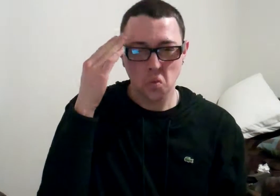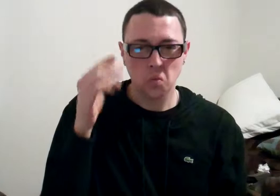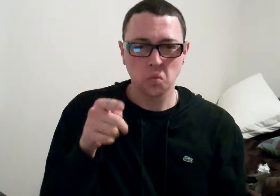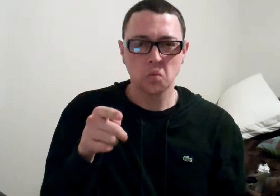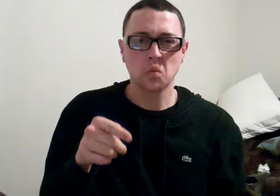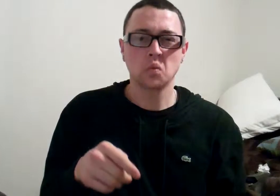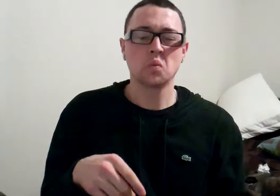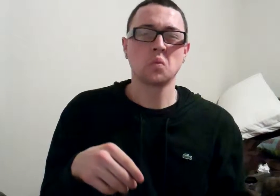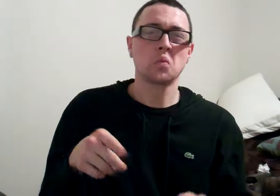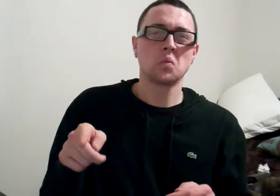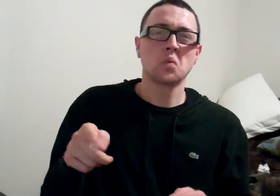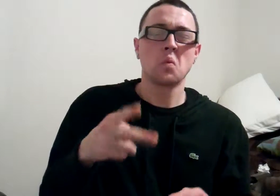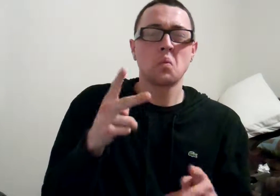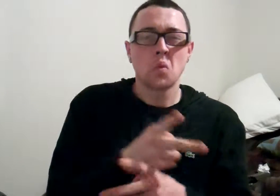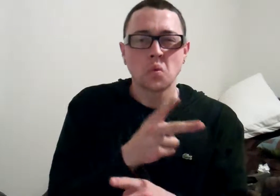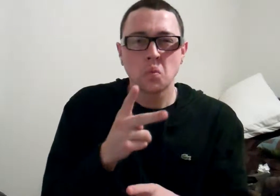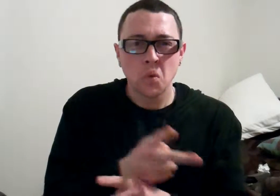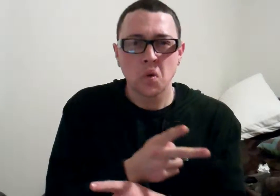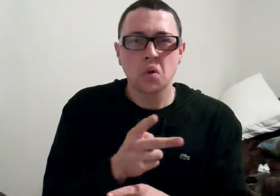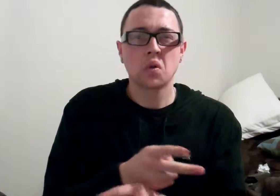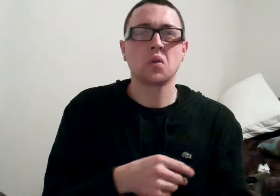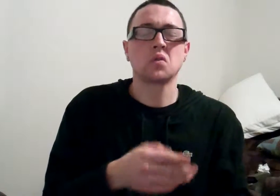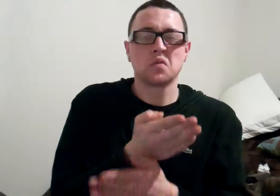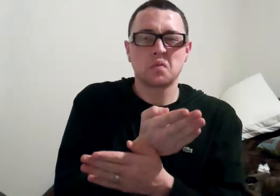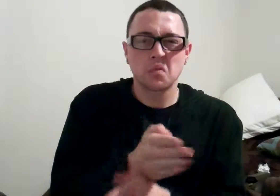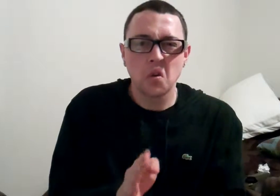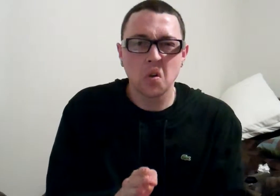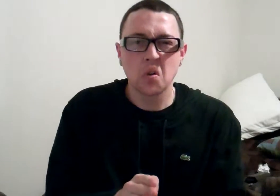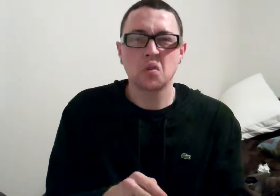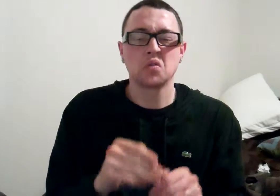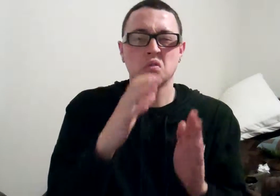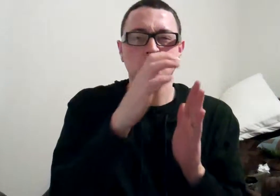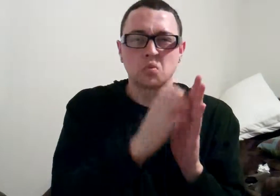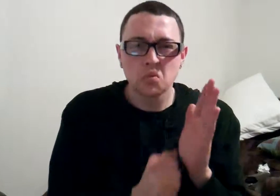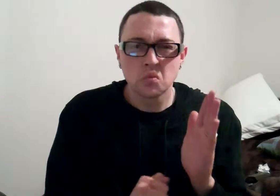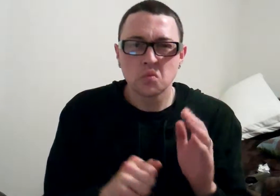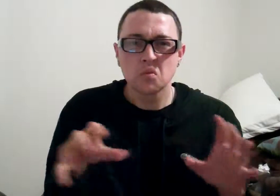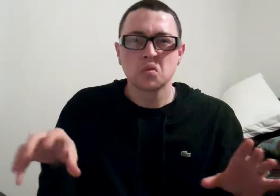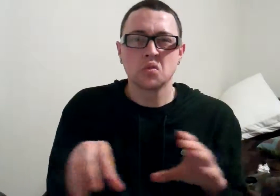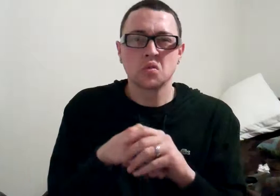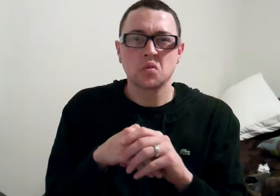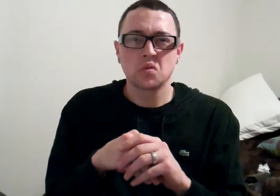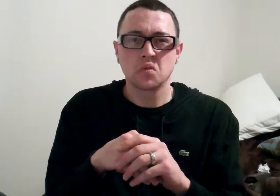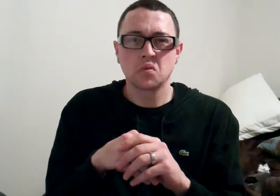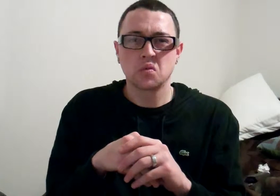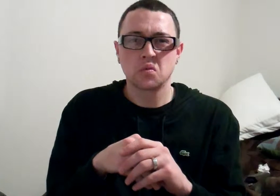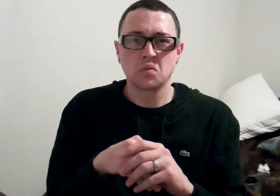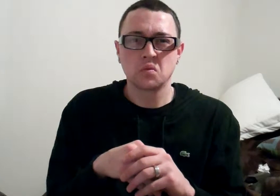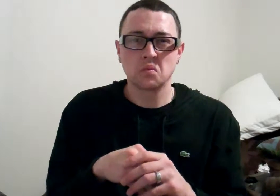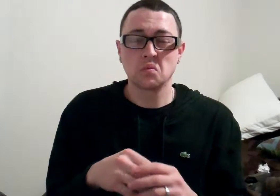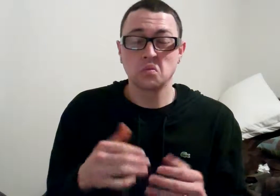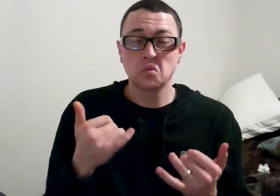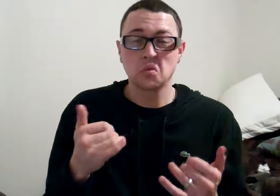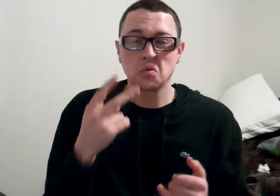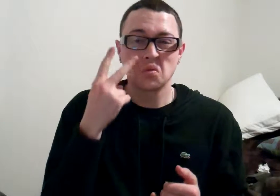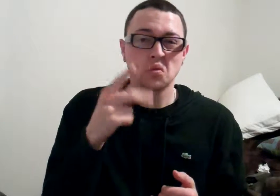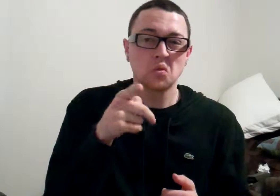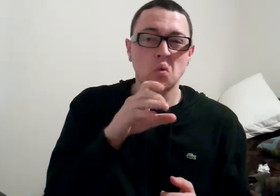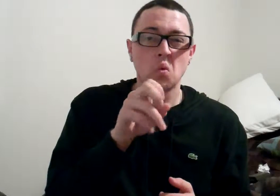Those are all called operations. So we're going to look at the order, and when we have several different operations we